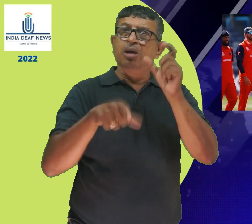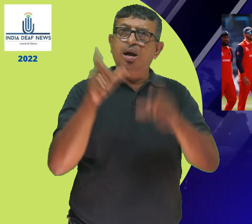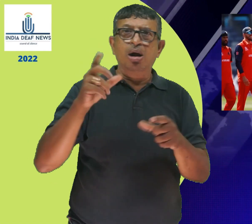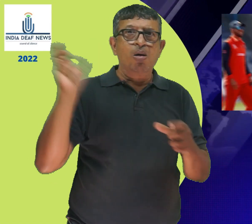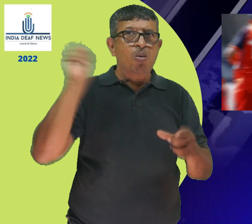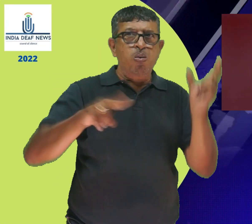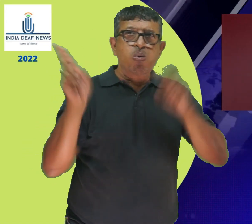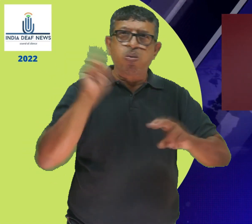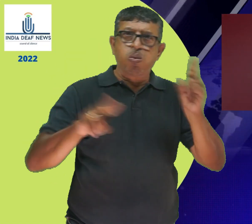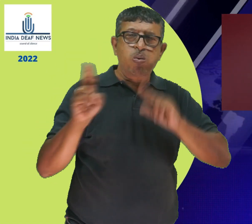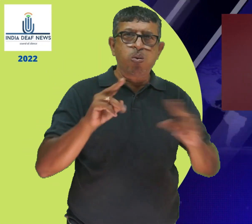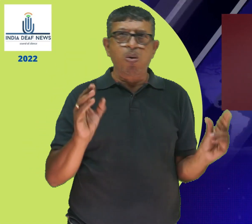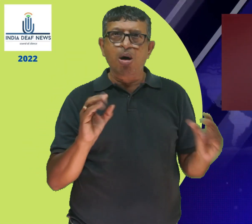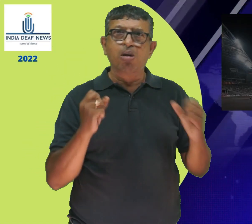side.